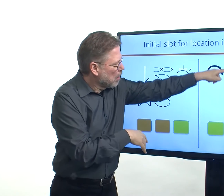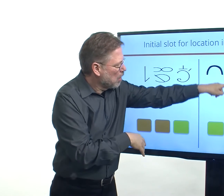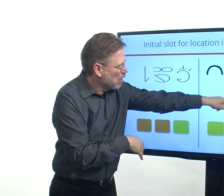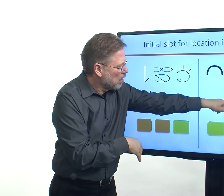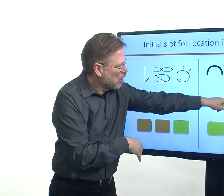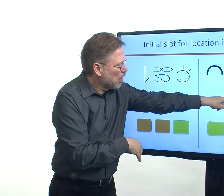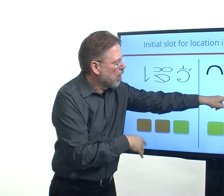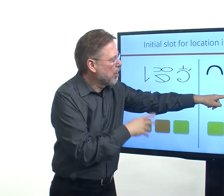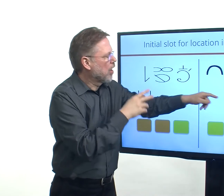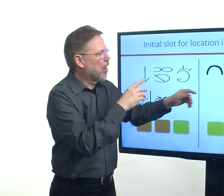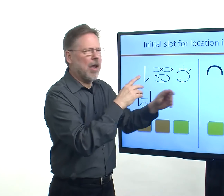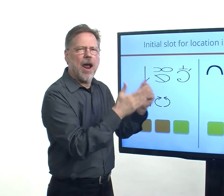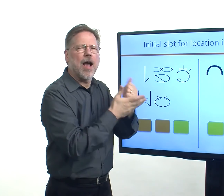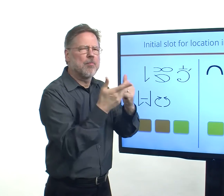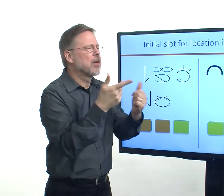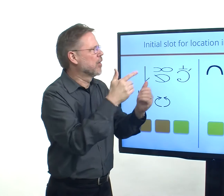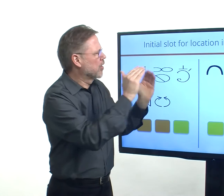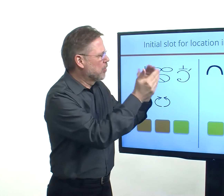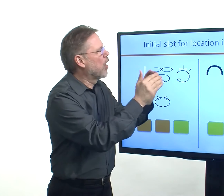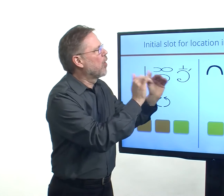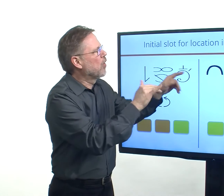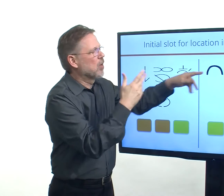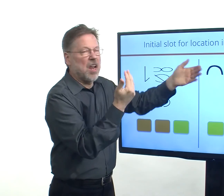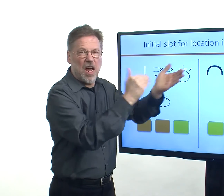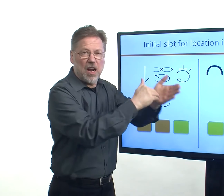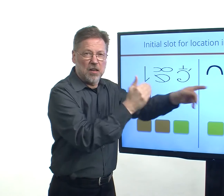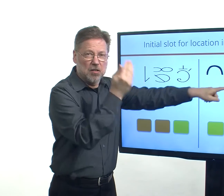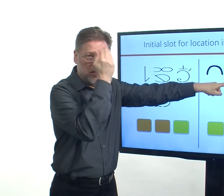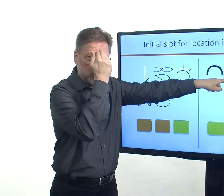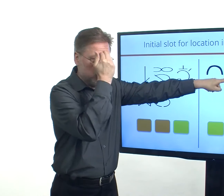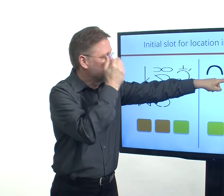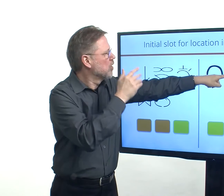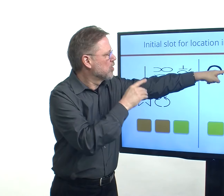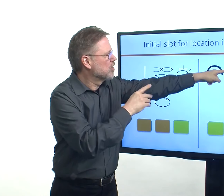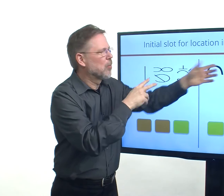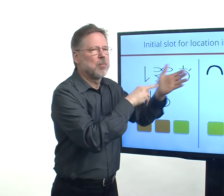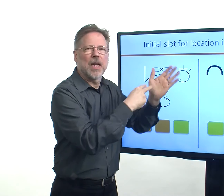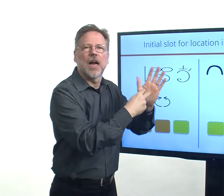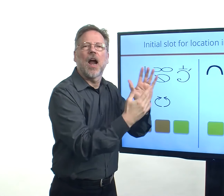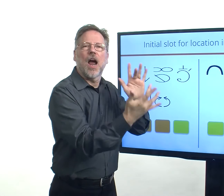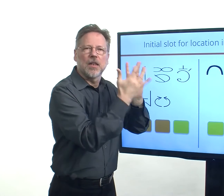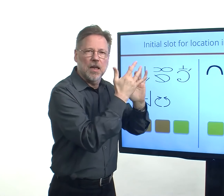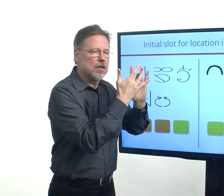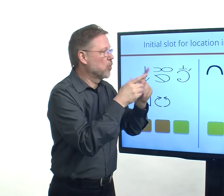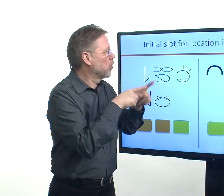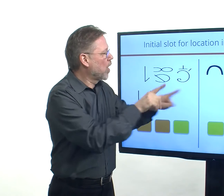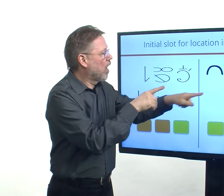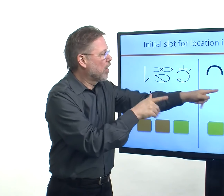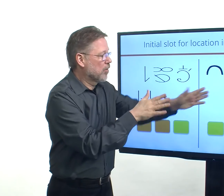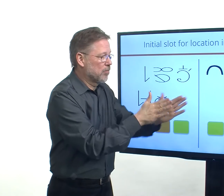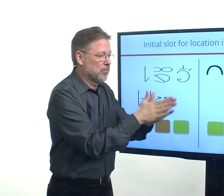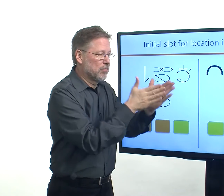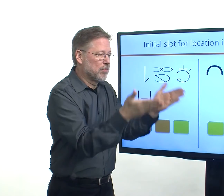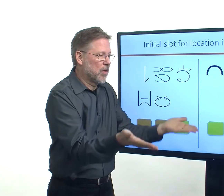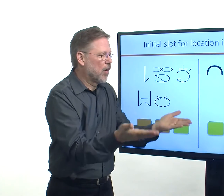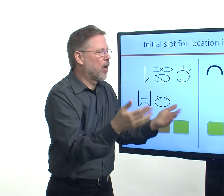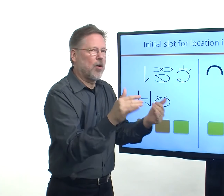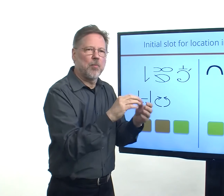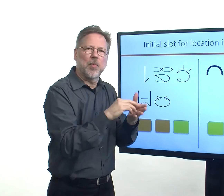something different. Look at these two things. I'll help you figure them out. Here's no, so the X means contact,